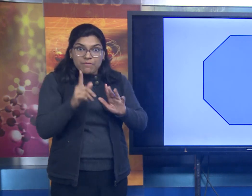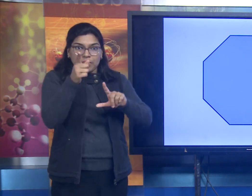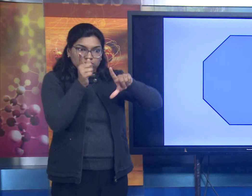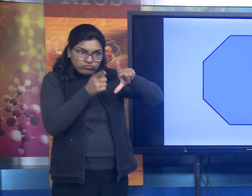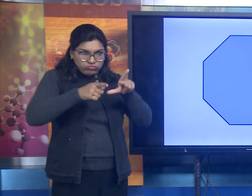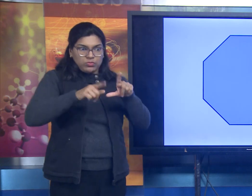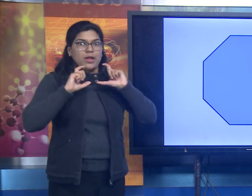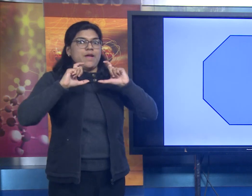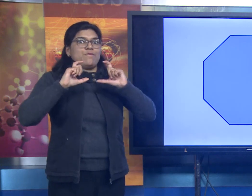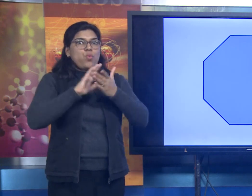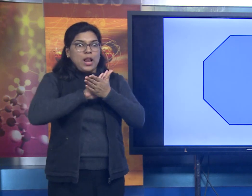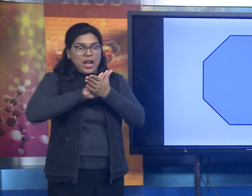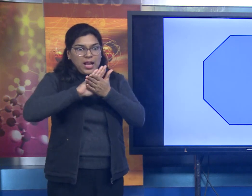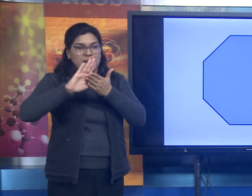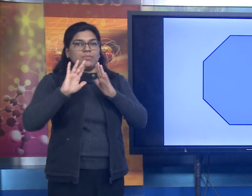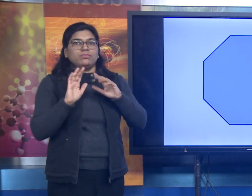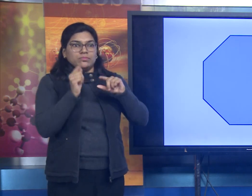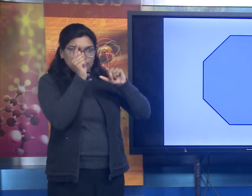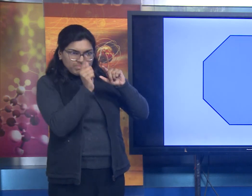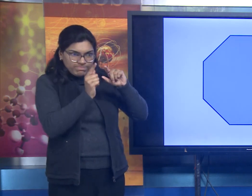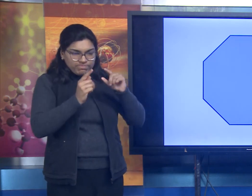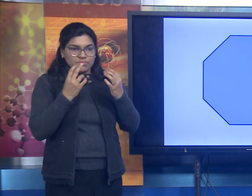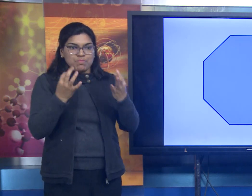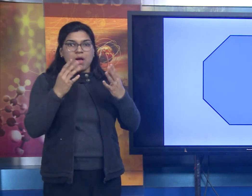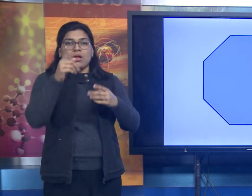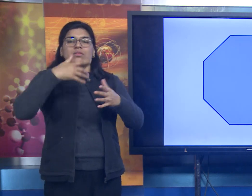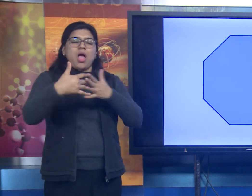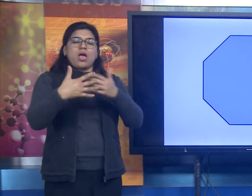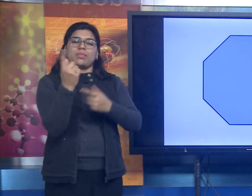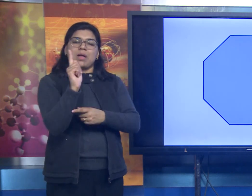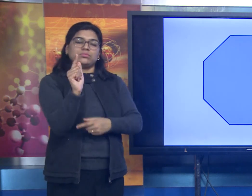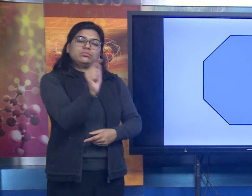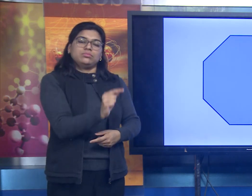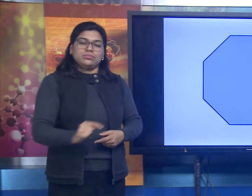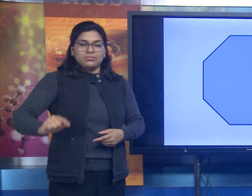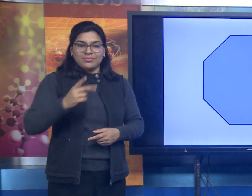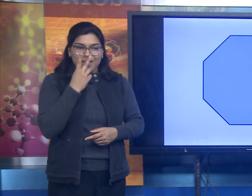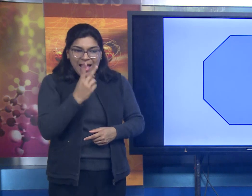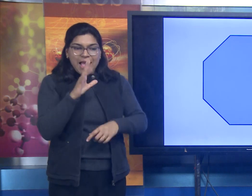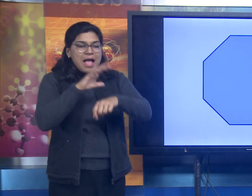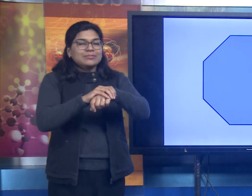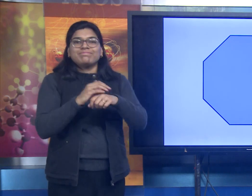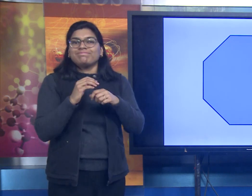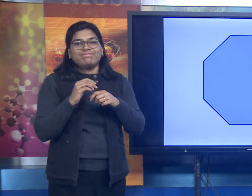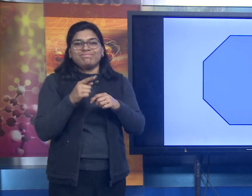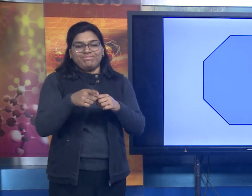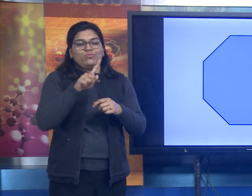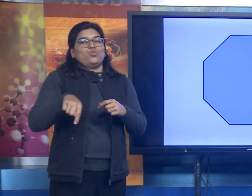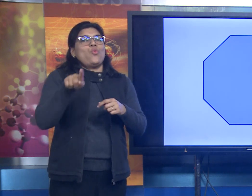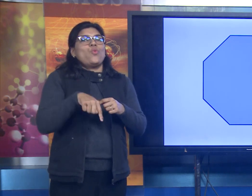line. So you have to be careful about the lines and the number of lines.